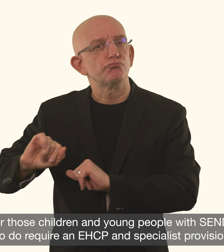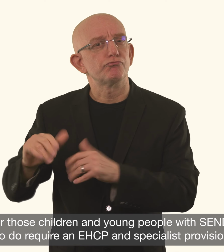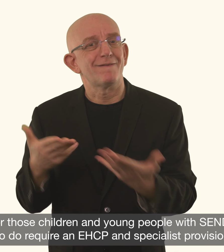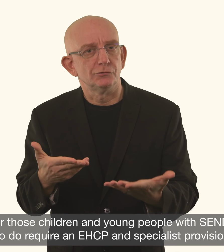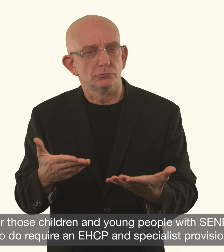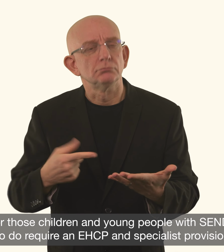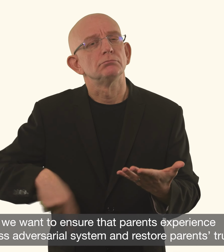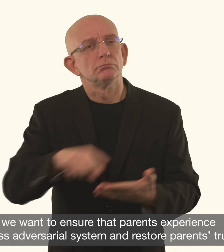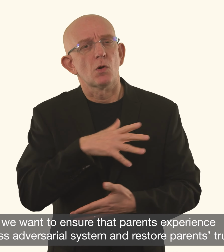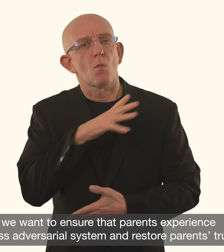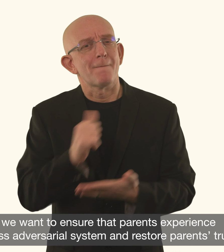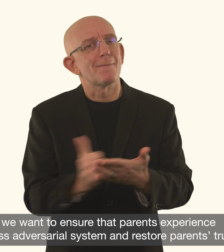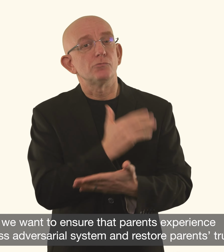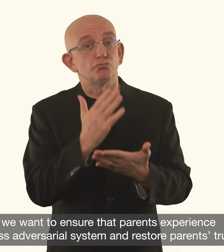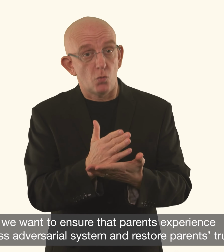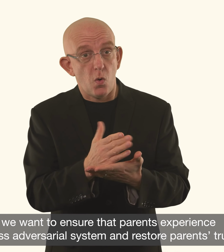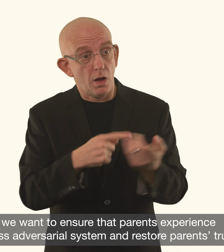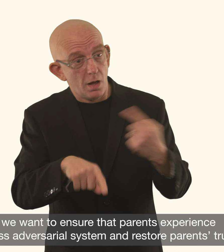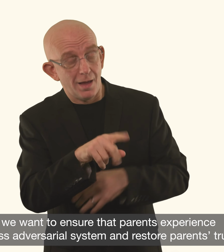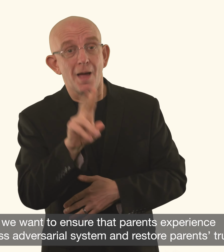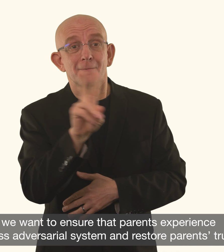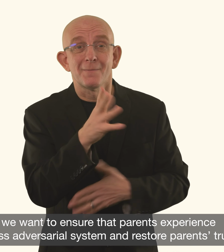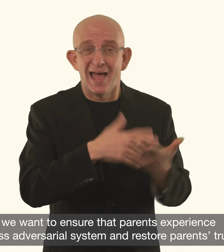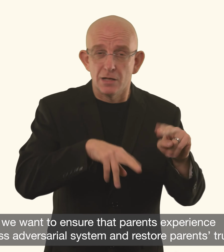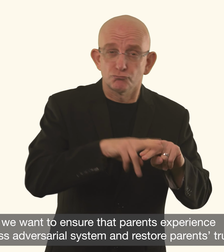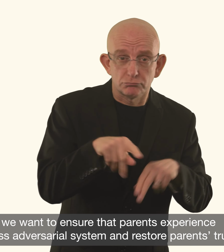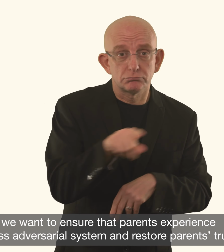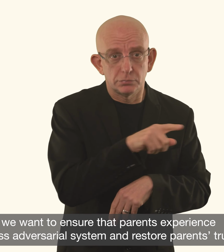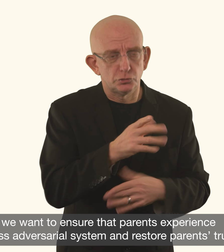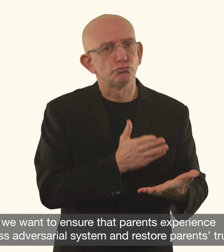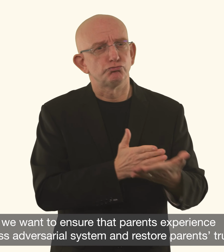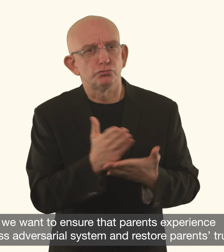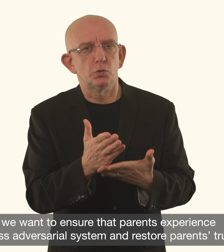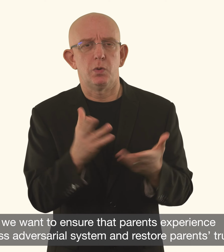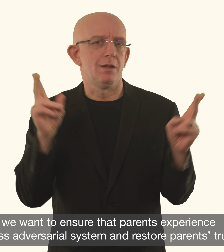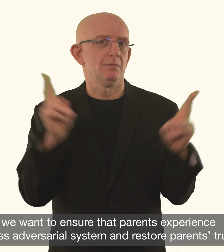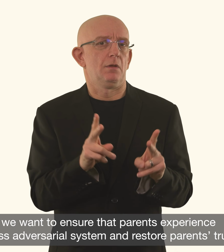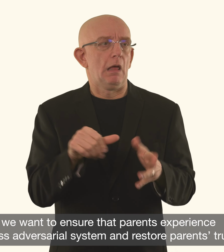we want to ensure that parents experience a less adversarial system and restore parents'